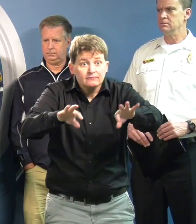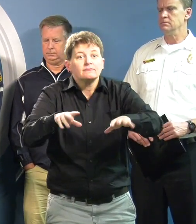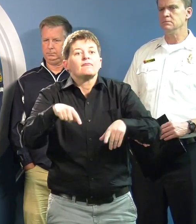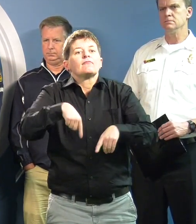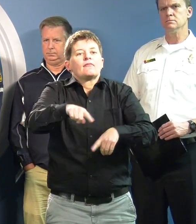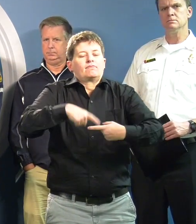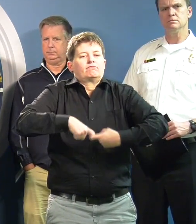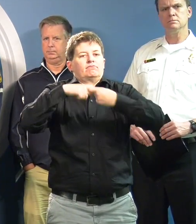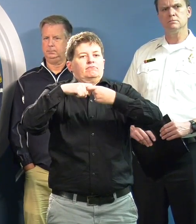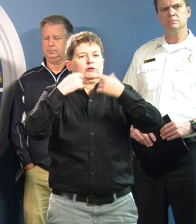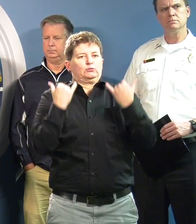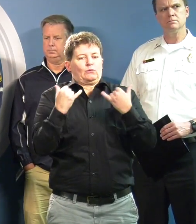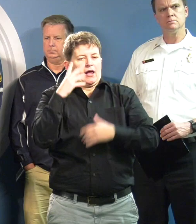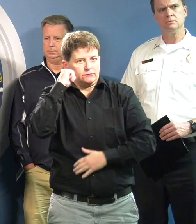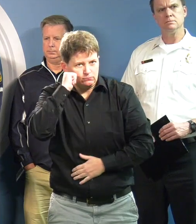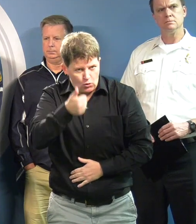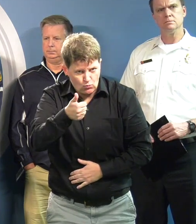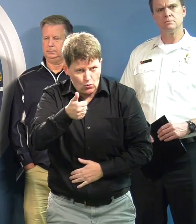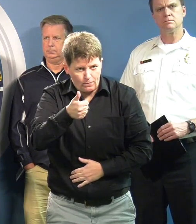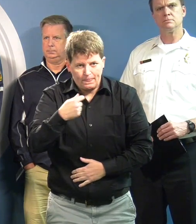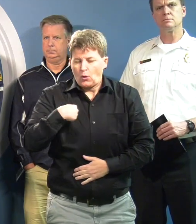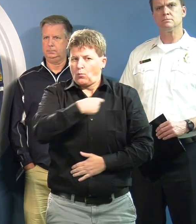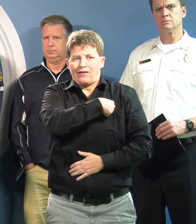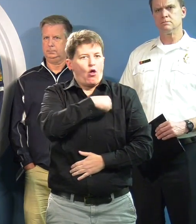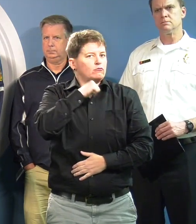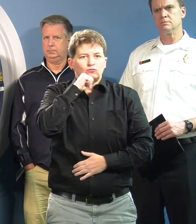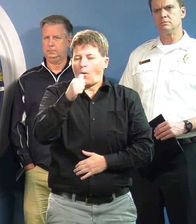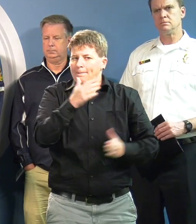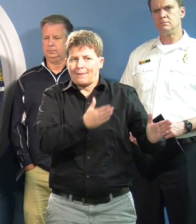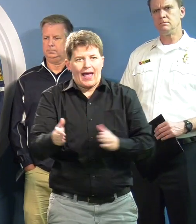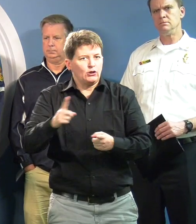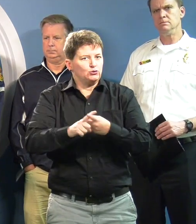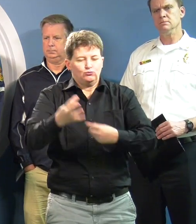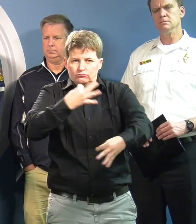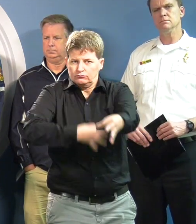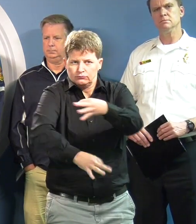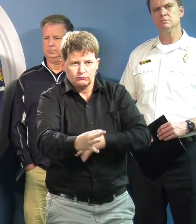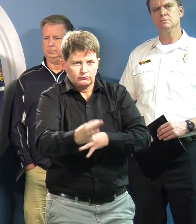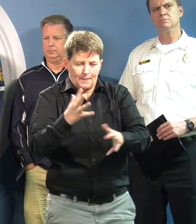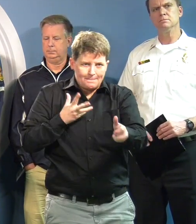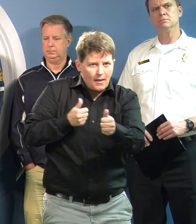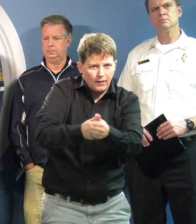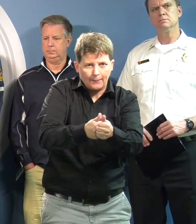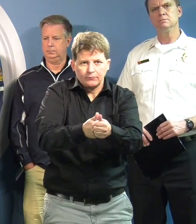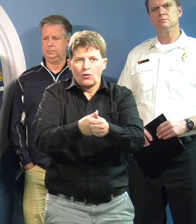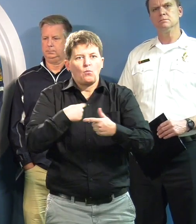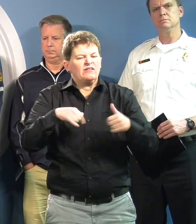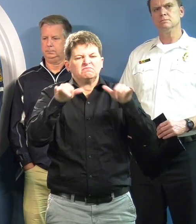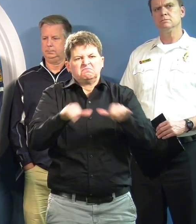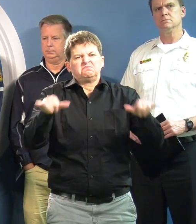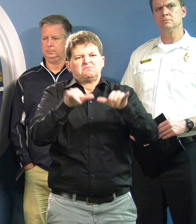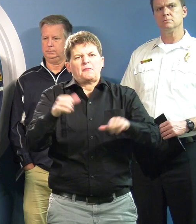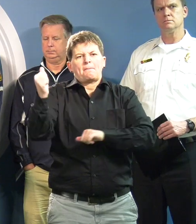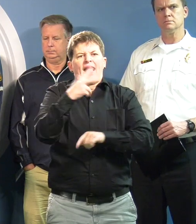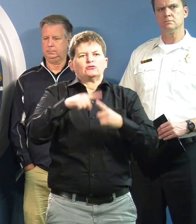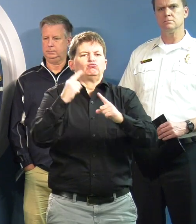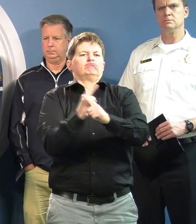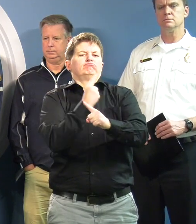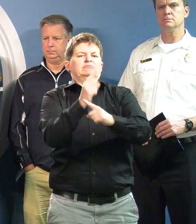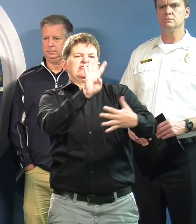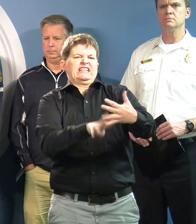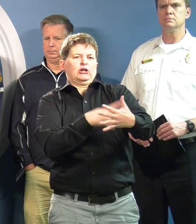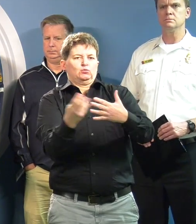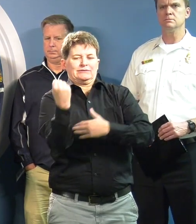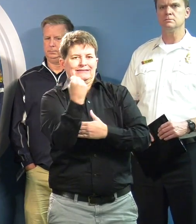up. Normal scheduled collections will resume on Monday. One of the reasons for this, aside from keeping crews safe and off roads,